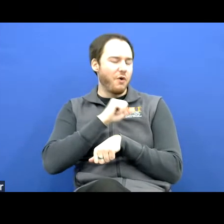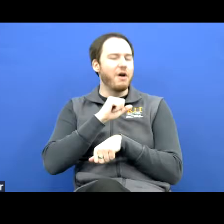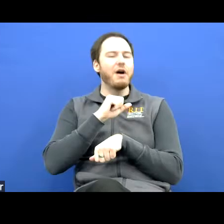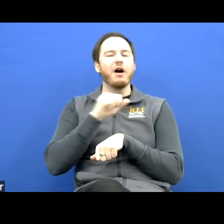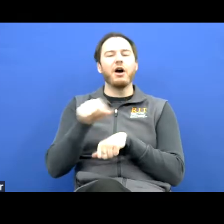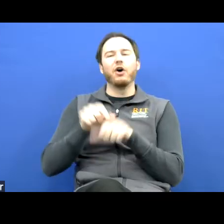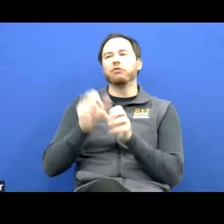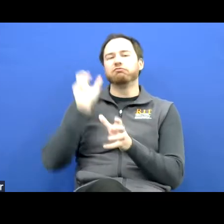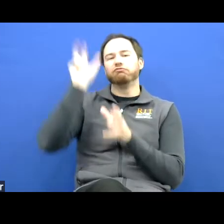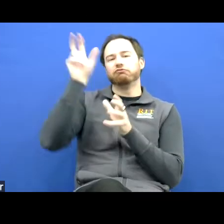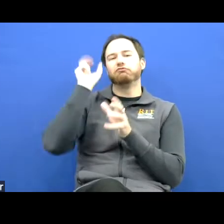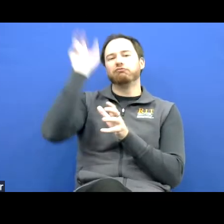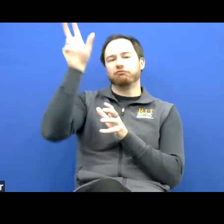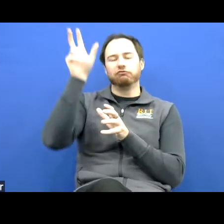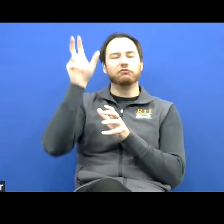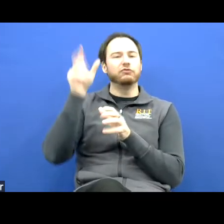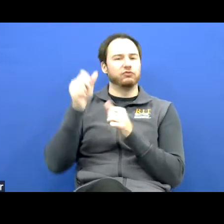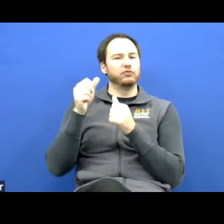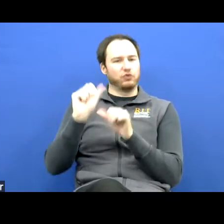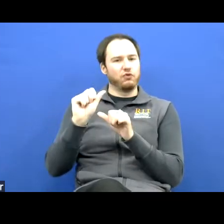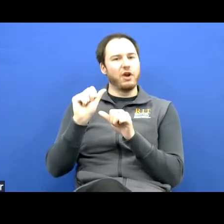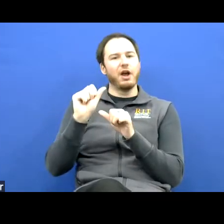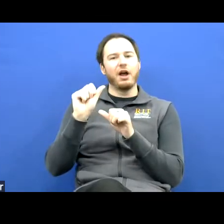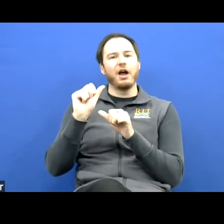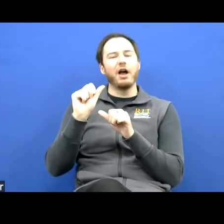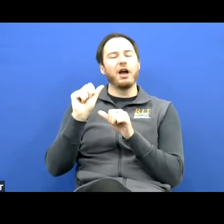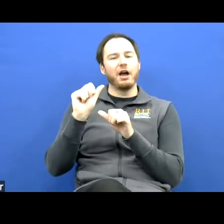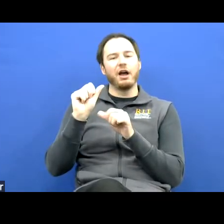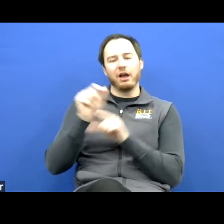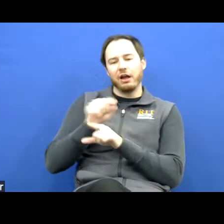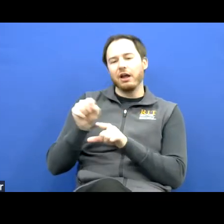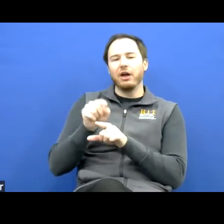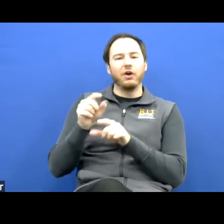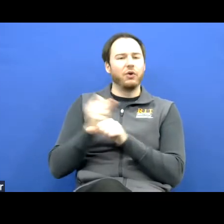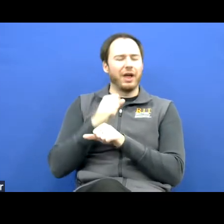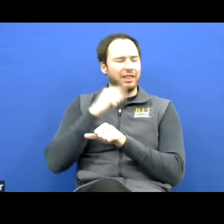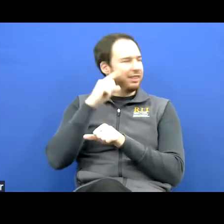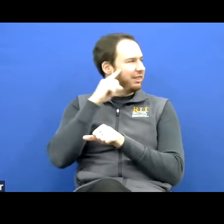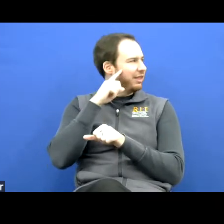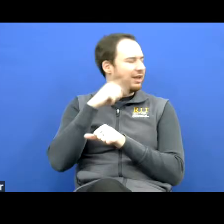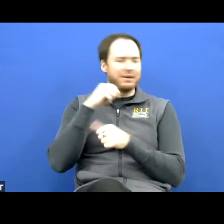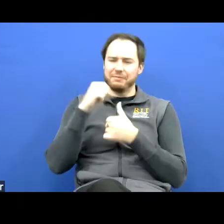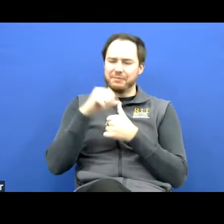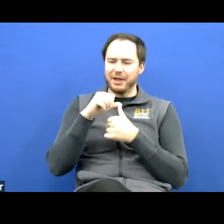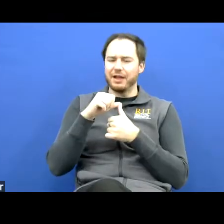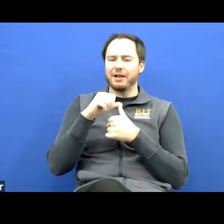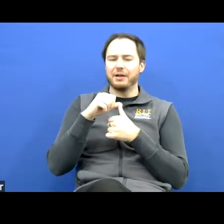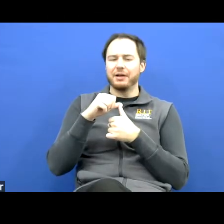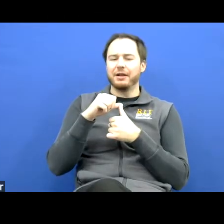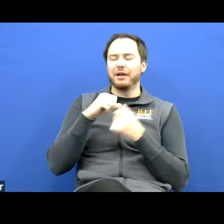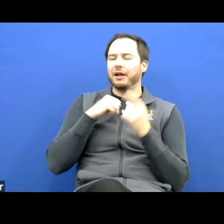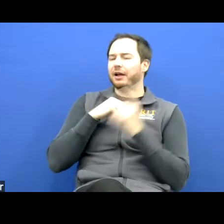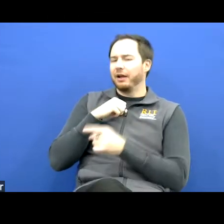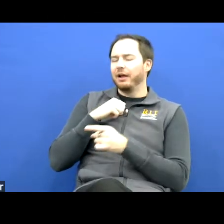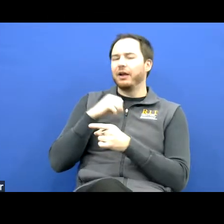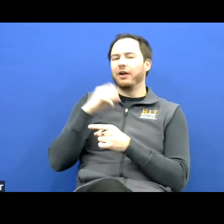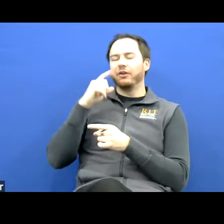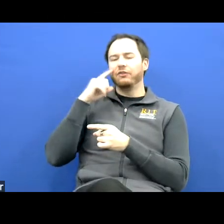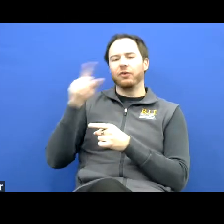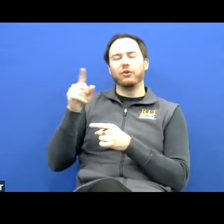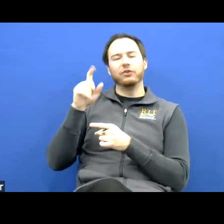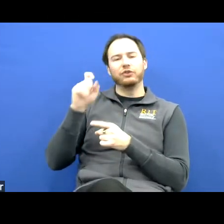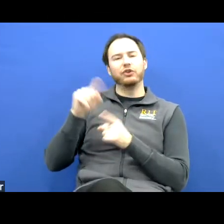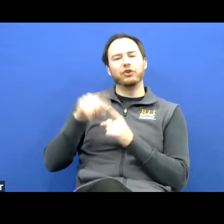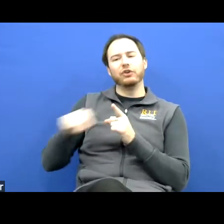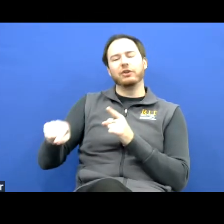they shoot free throws and they go on regionally. I know some kids. I think Gronke's son went to Philadelphia shooting free